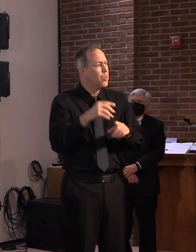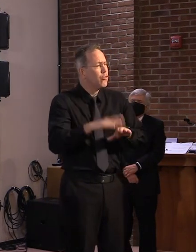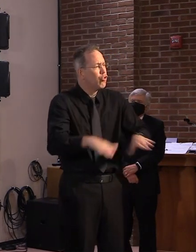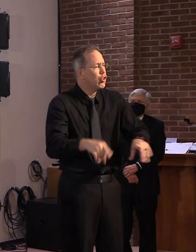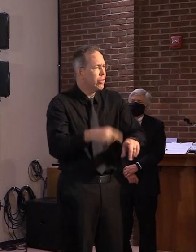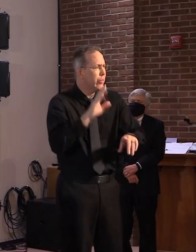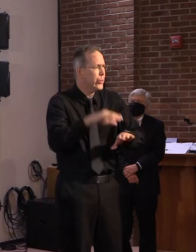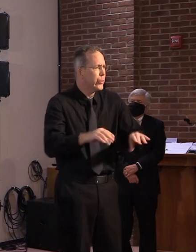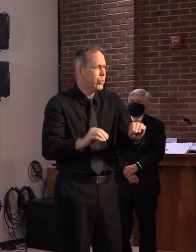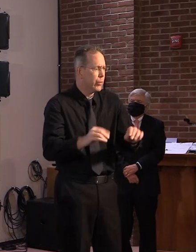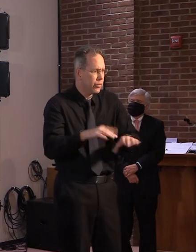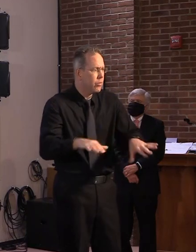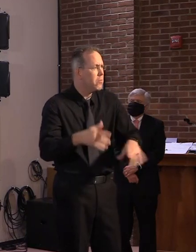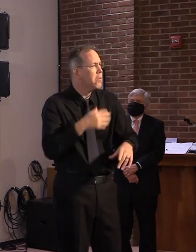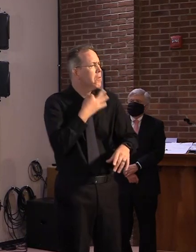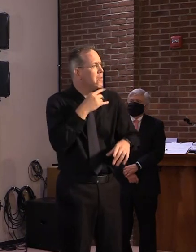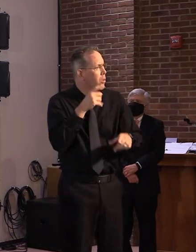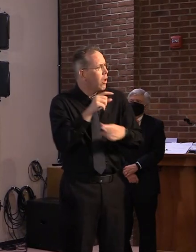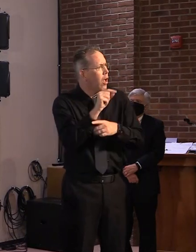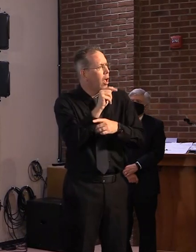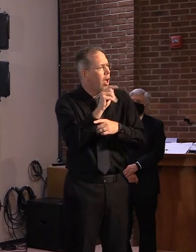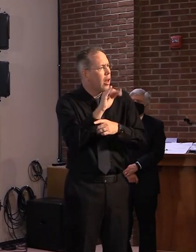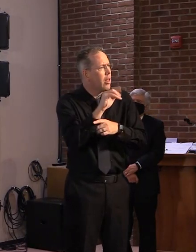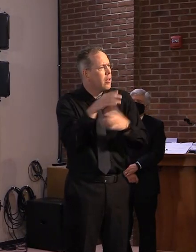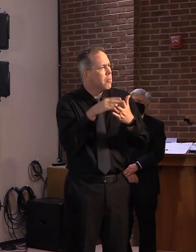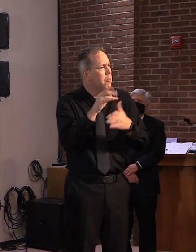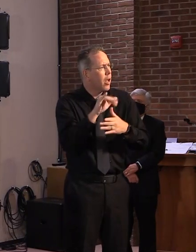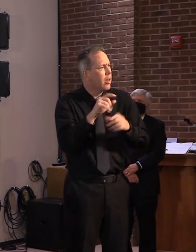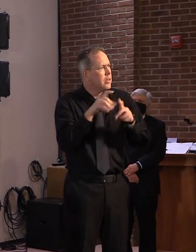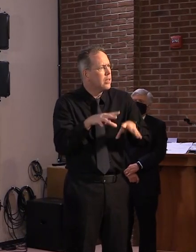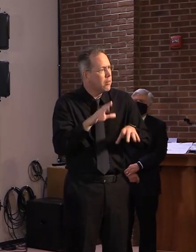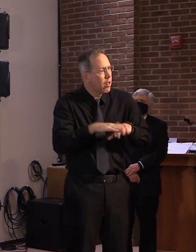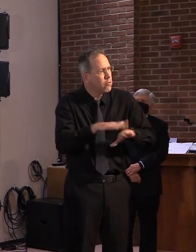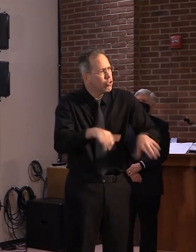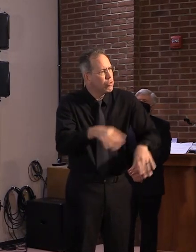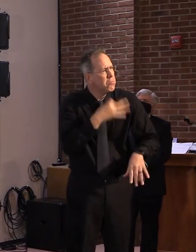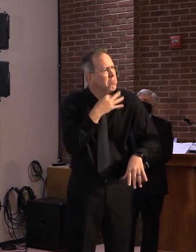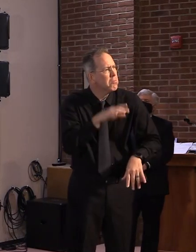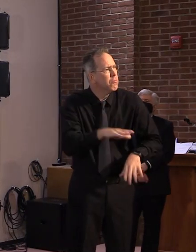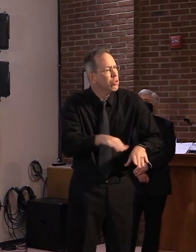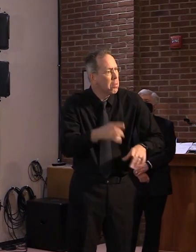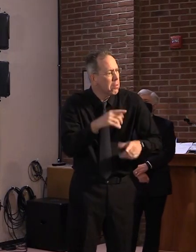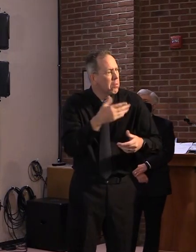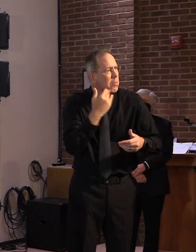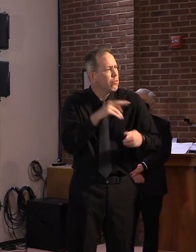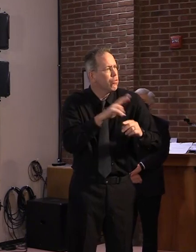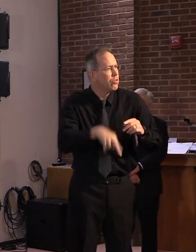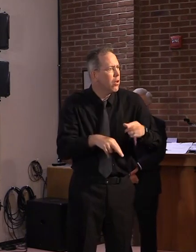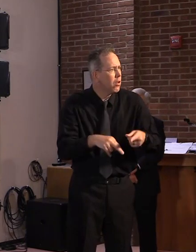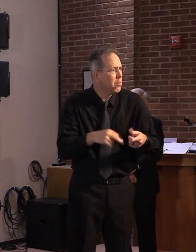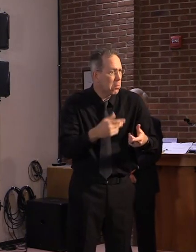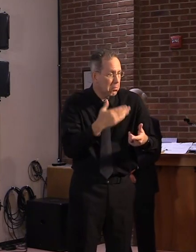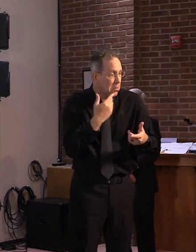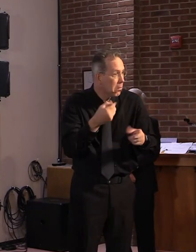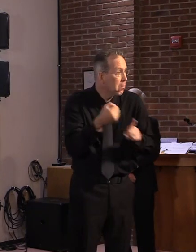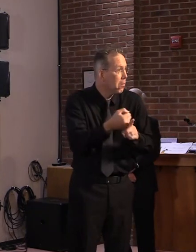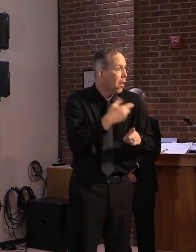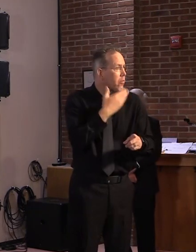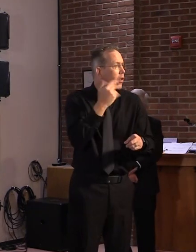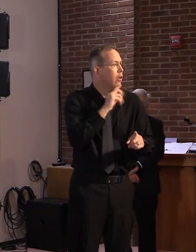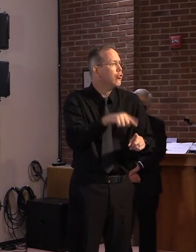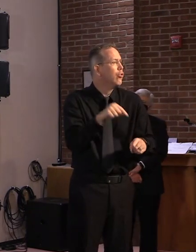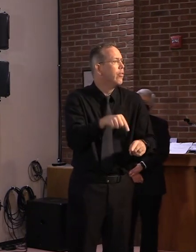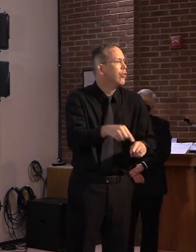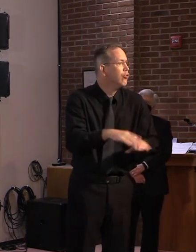If you were, like, targeting a population to see if there was sort of a hidden reservoir of people who had seen the